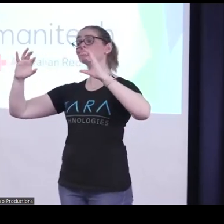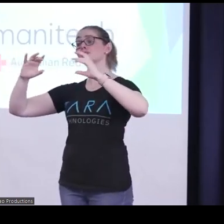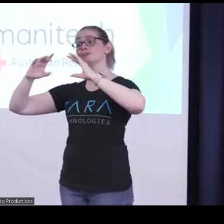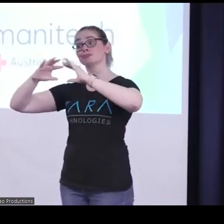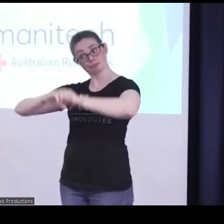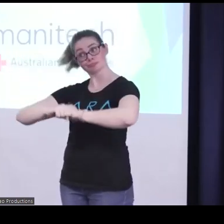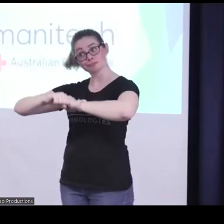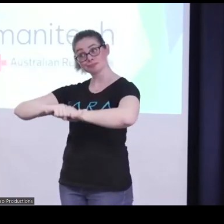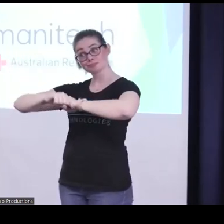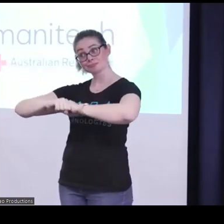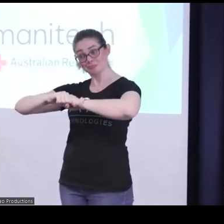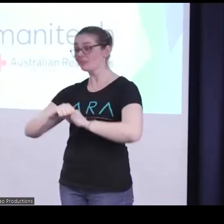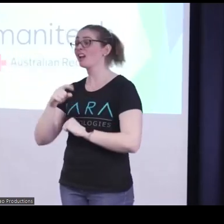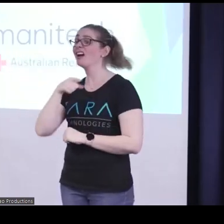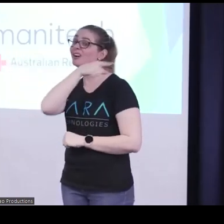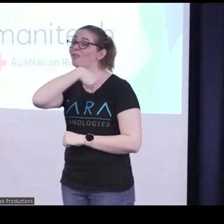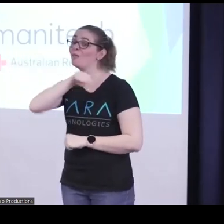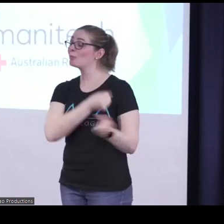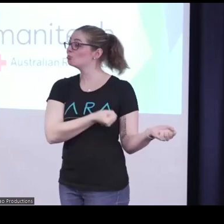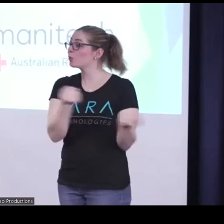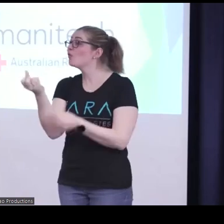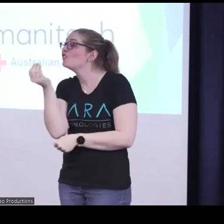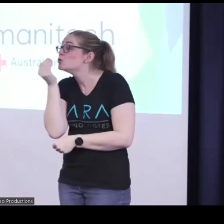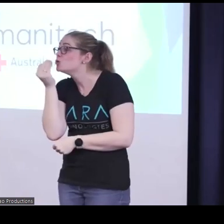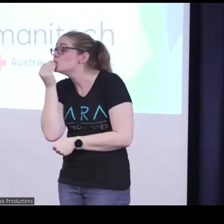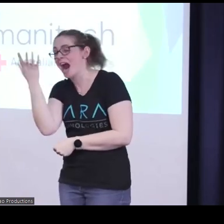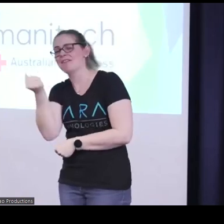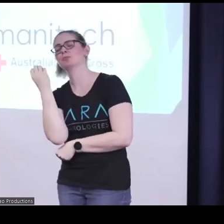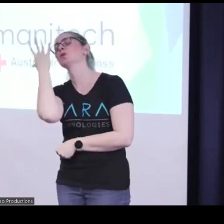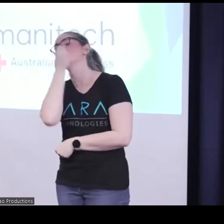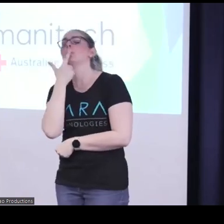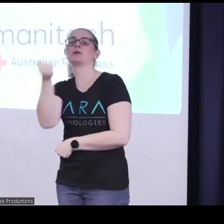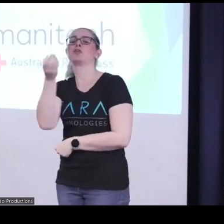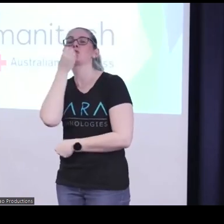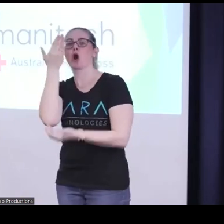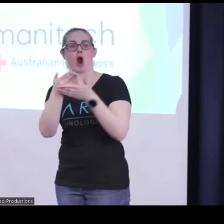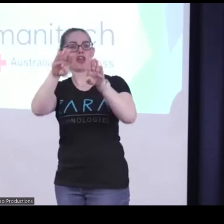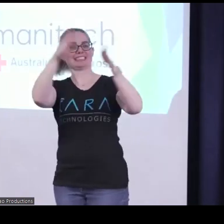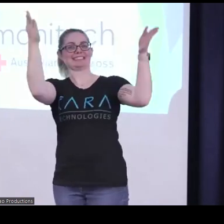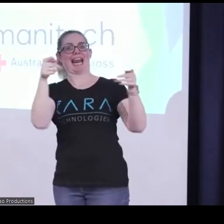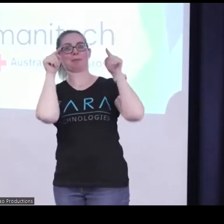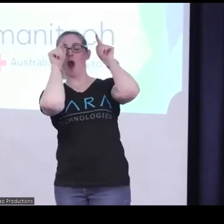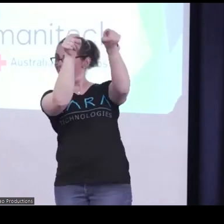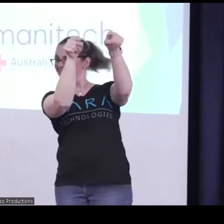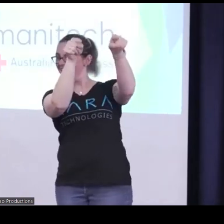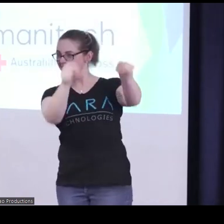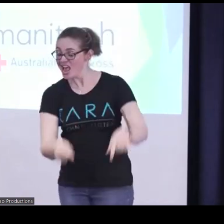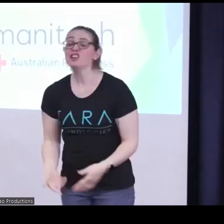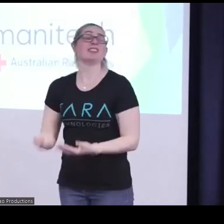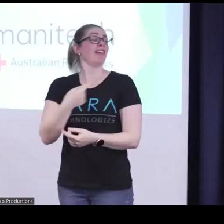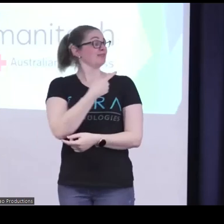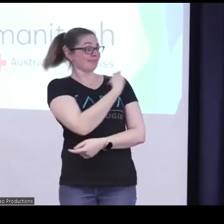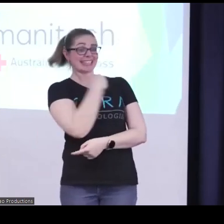So we're reaching the end of our session today. We've brought some food. We've got some lovely catering over there on the